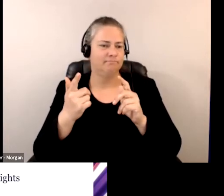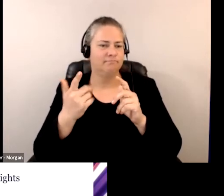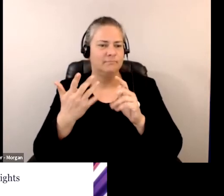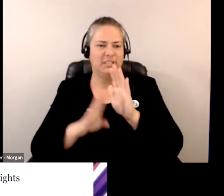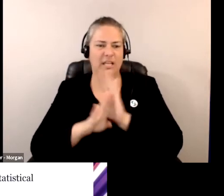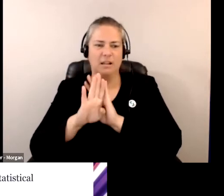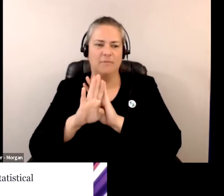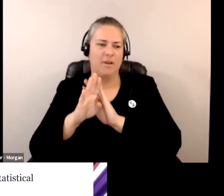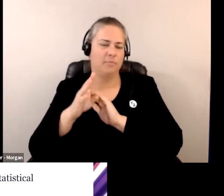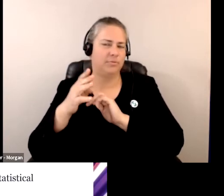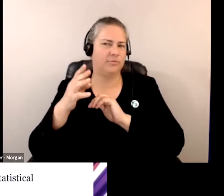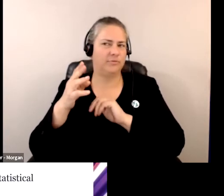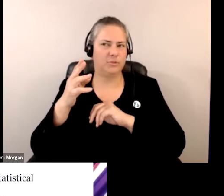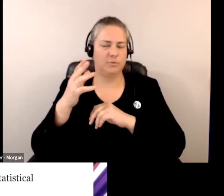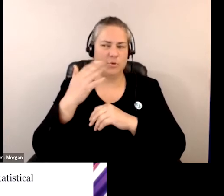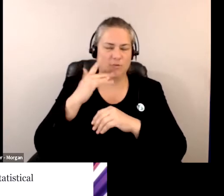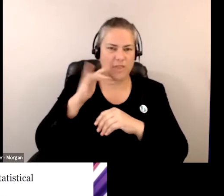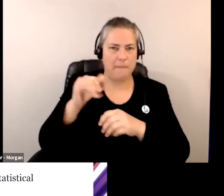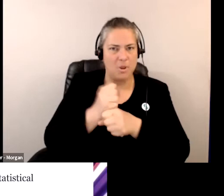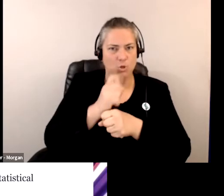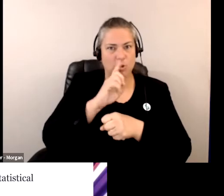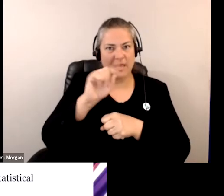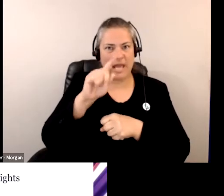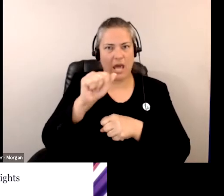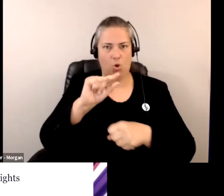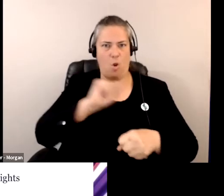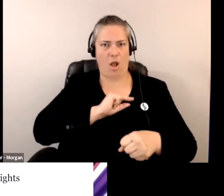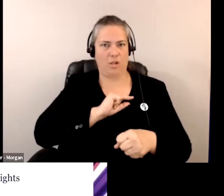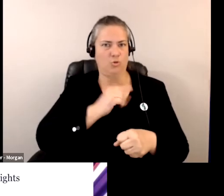the data quality remains high.